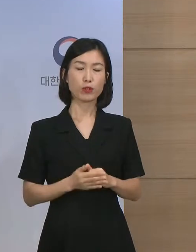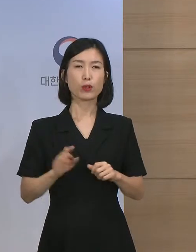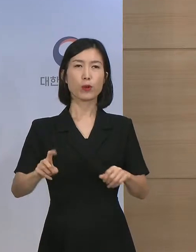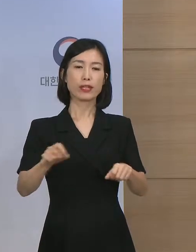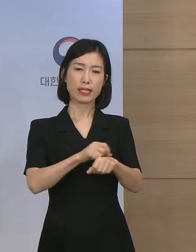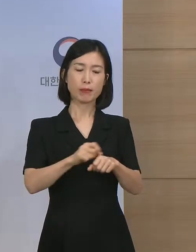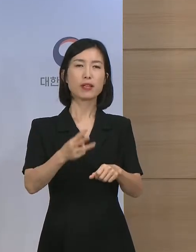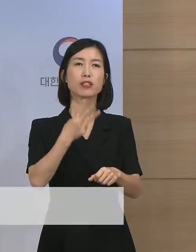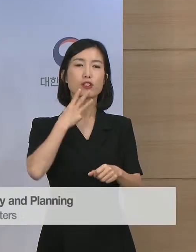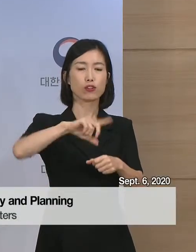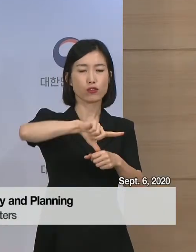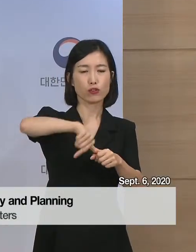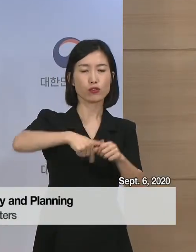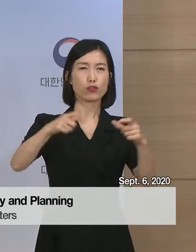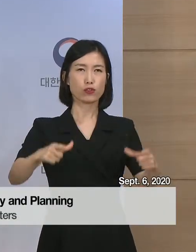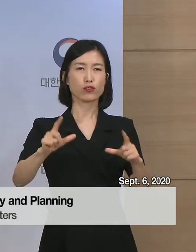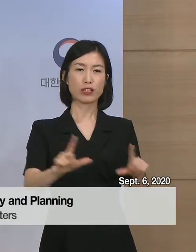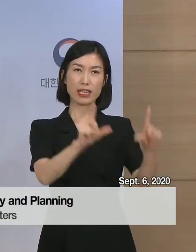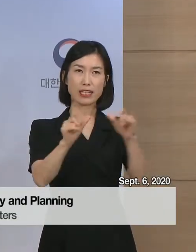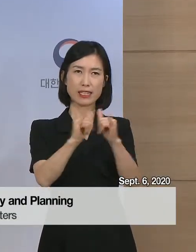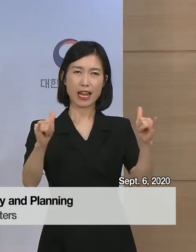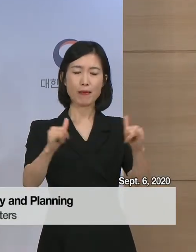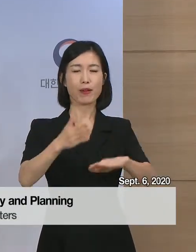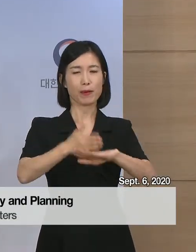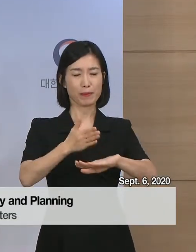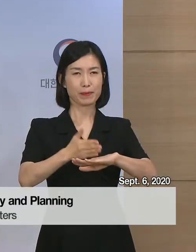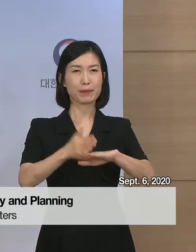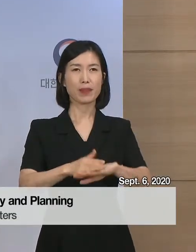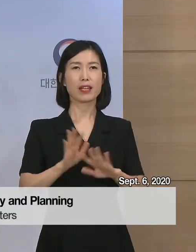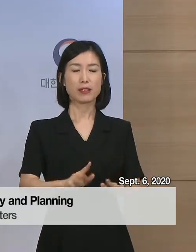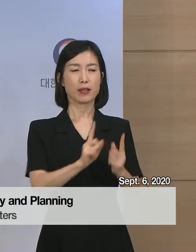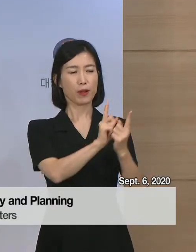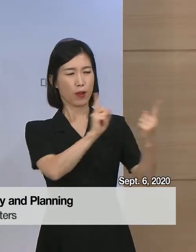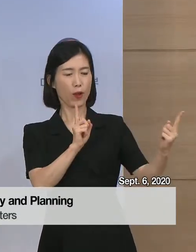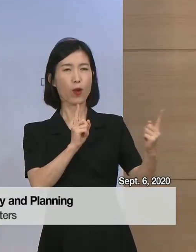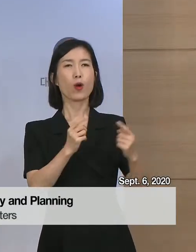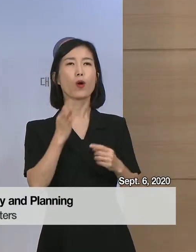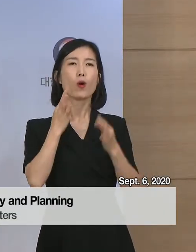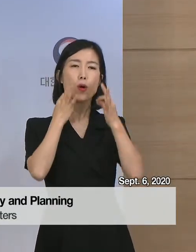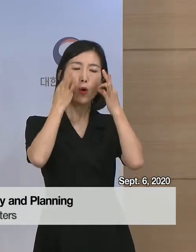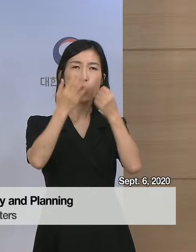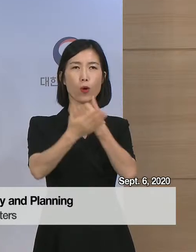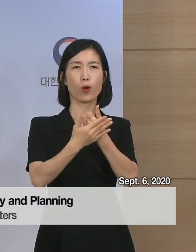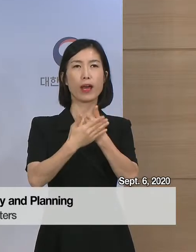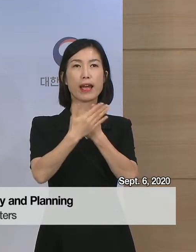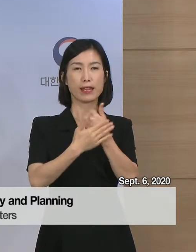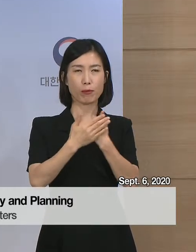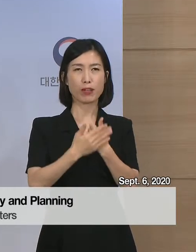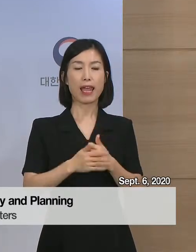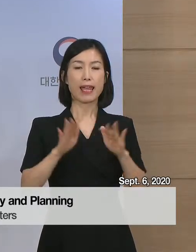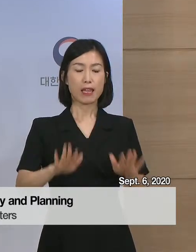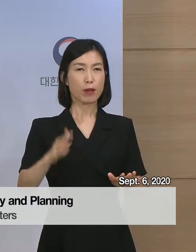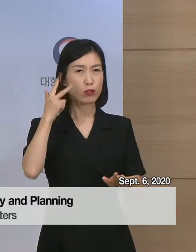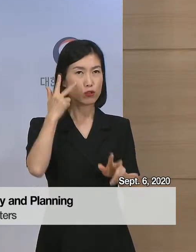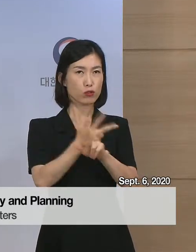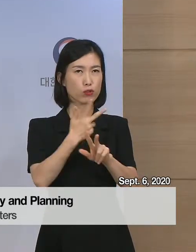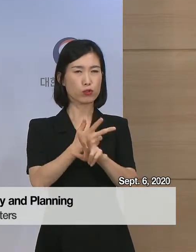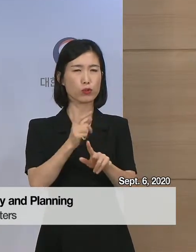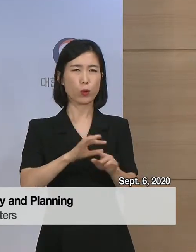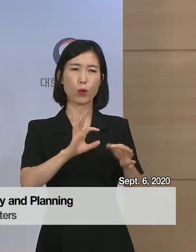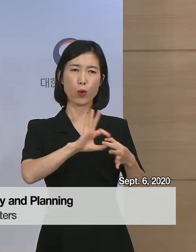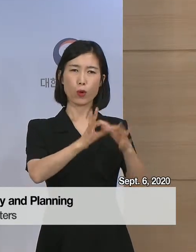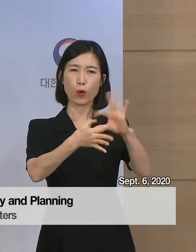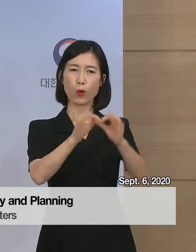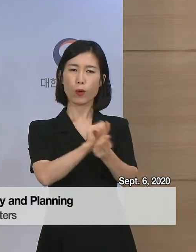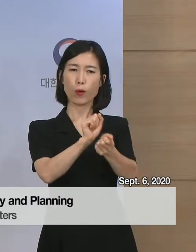We thank the residents in the capital area for their efforts. Thanks to their participation in our social distancing campaign, we expect the number of